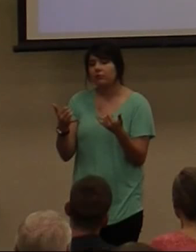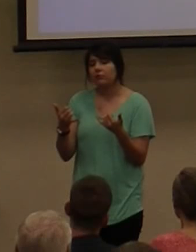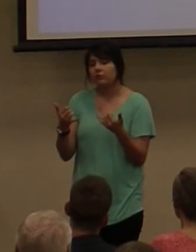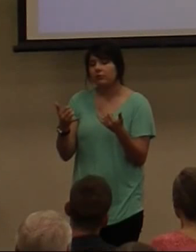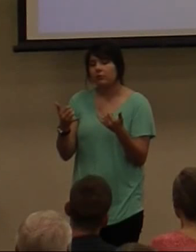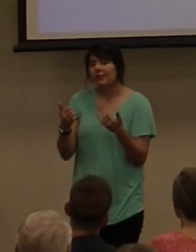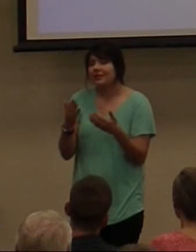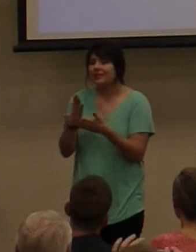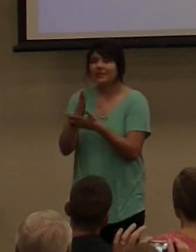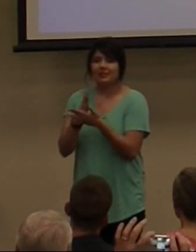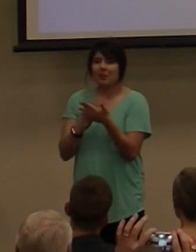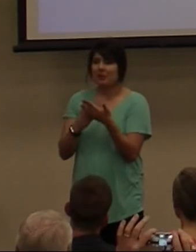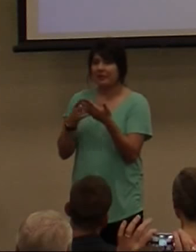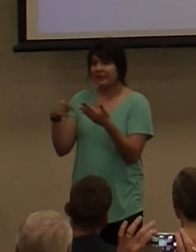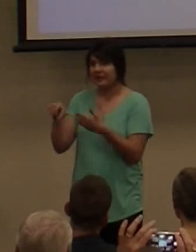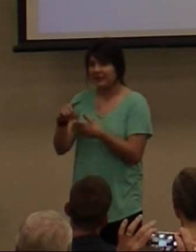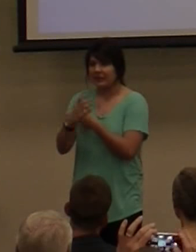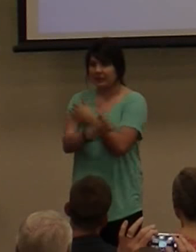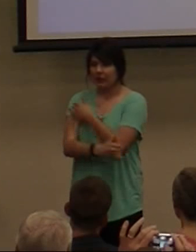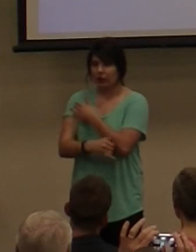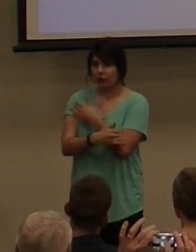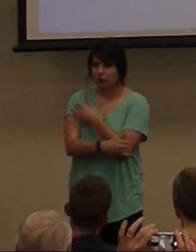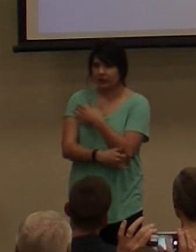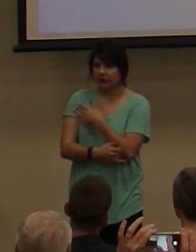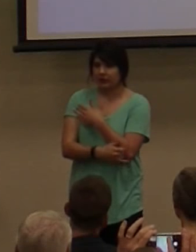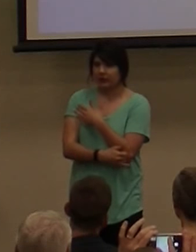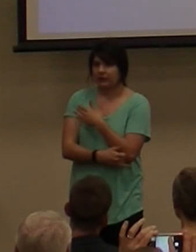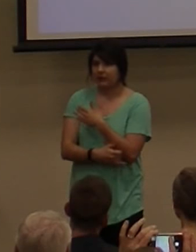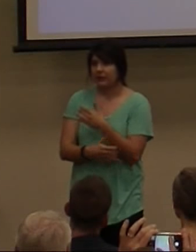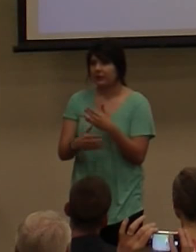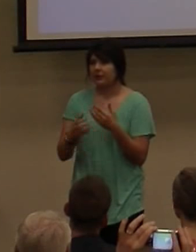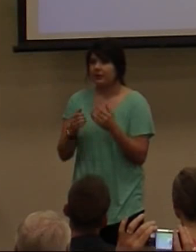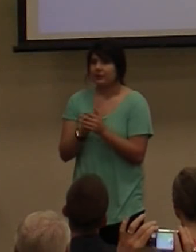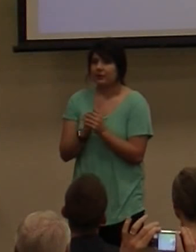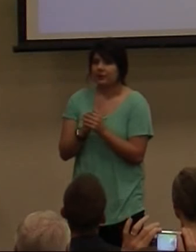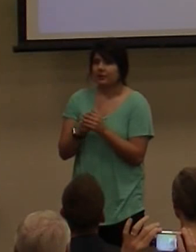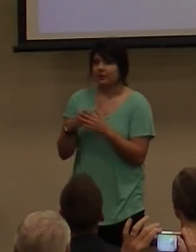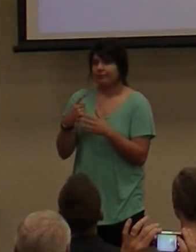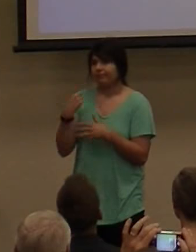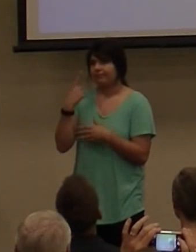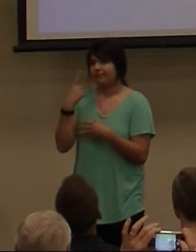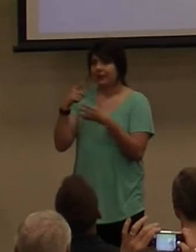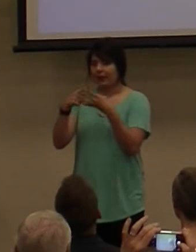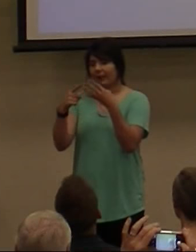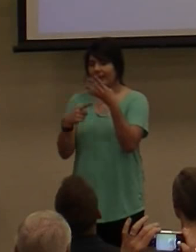And in some of these countries, like Zambia, Zimbabwe, Malawi,